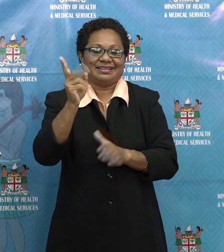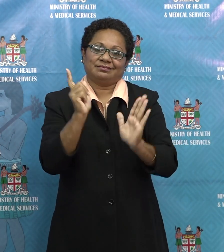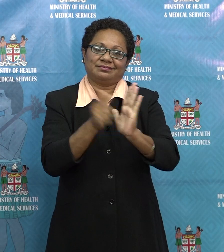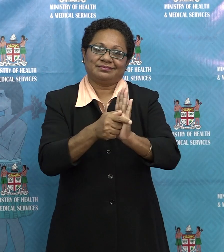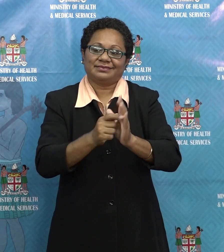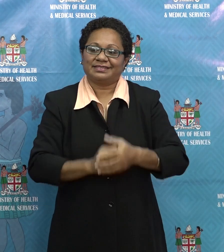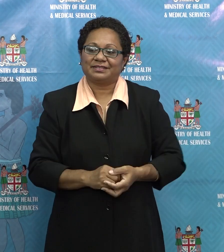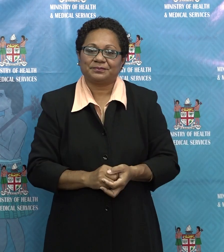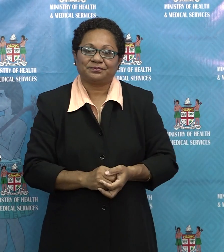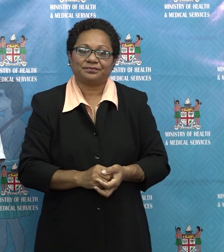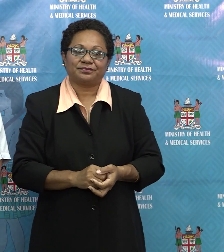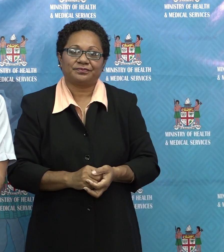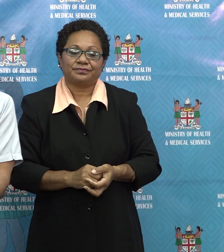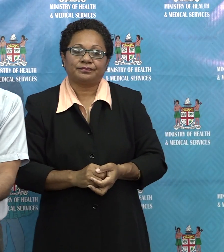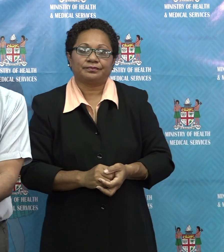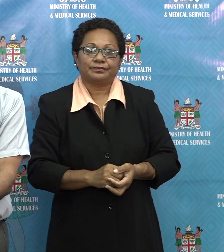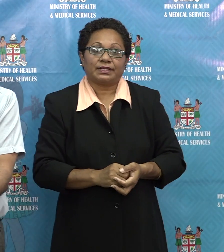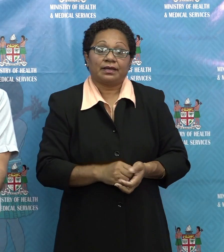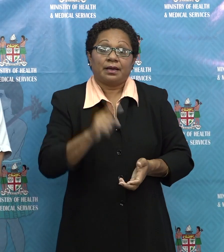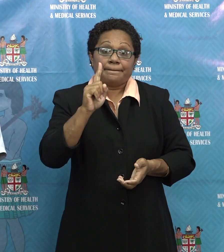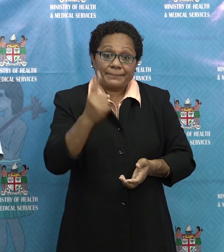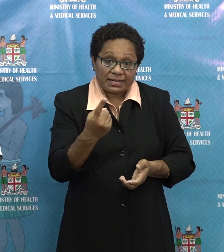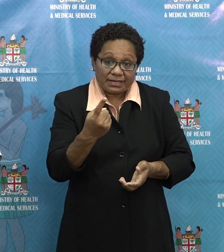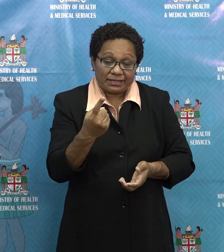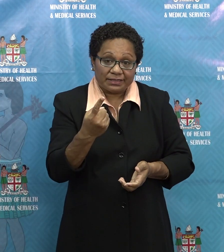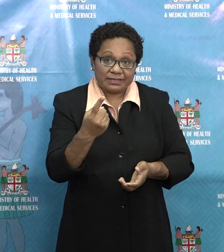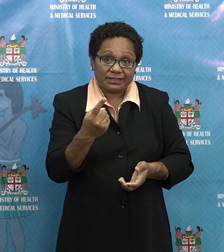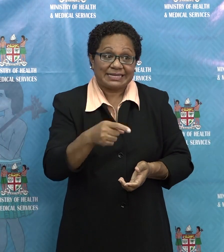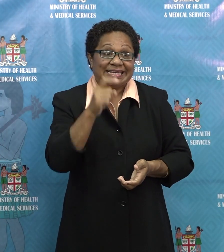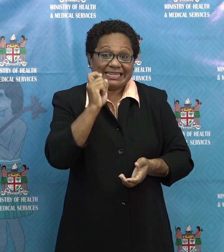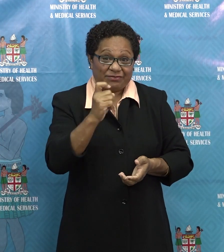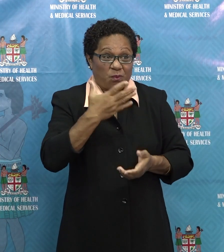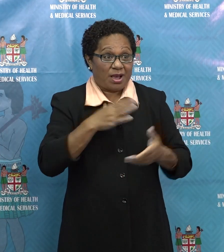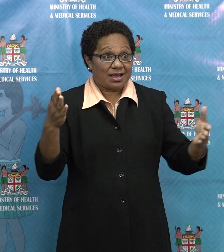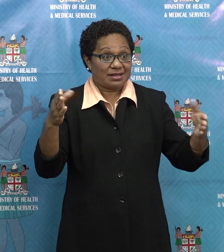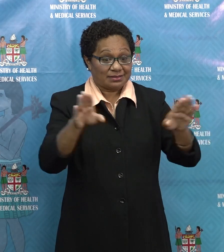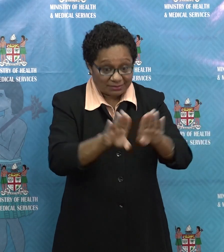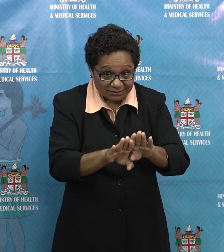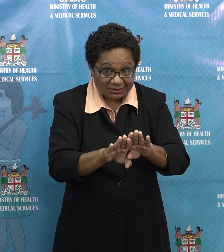Now, a more sustained lockdown, however, will require a greater strategic approach.